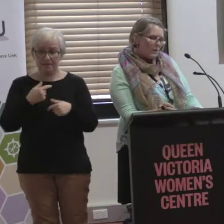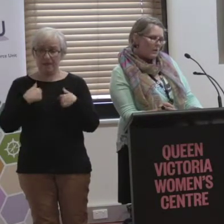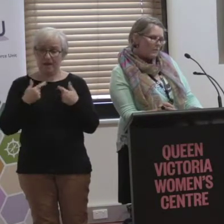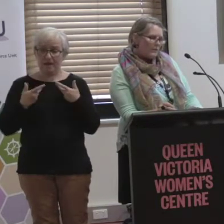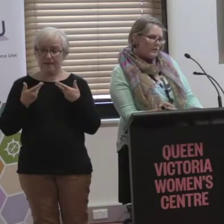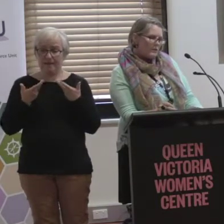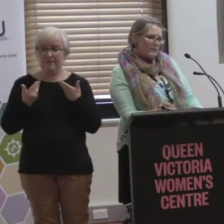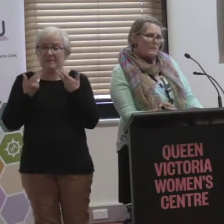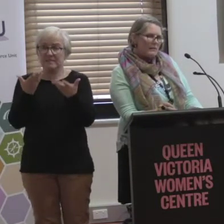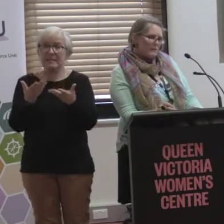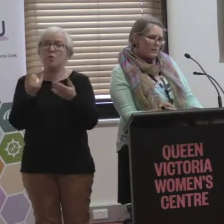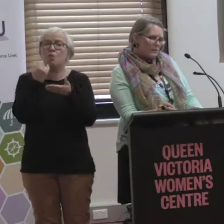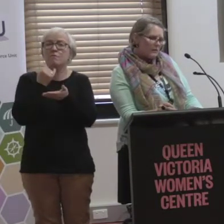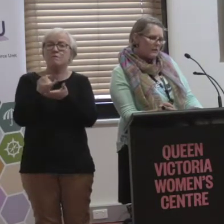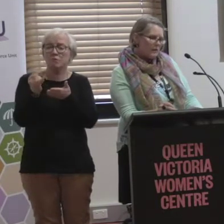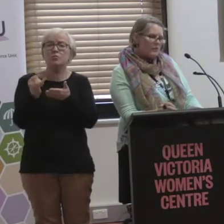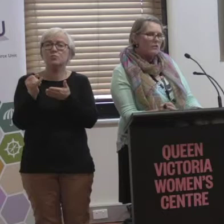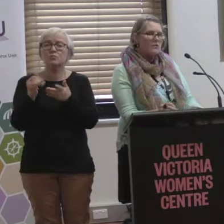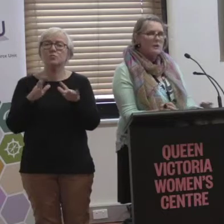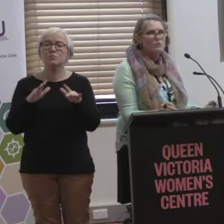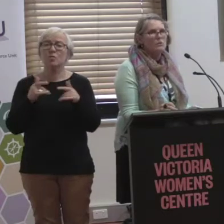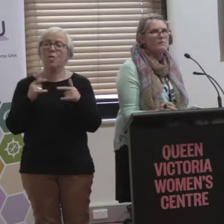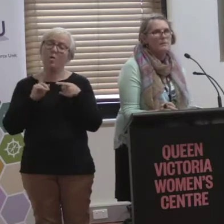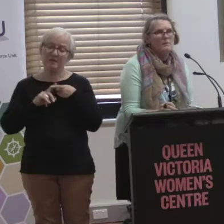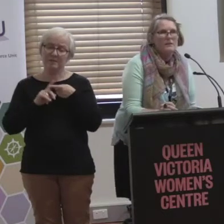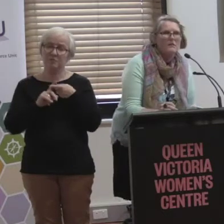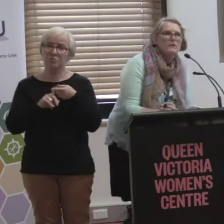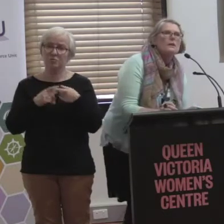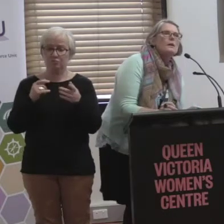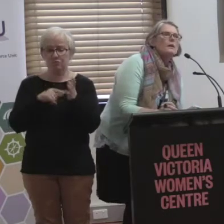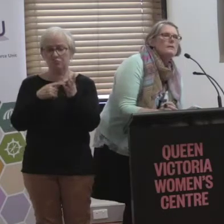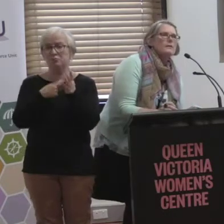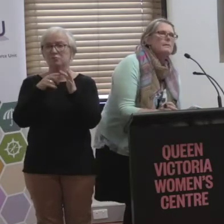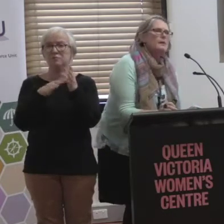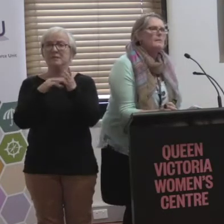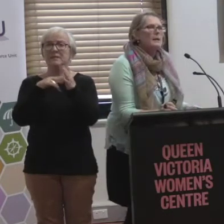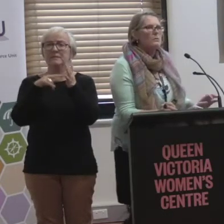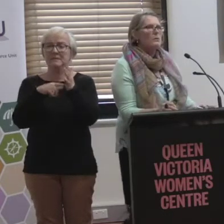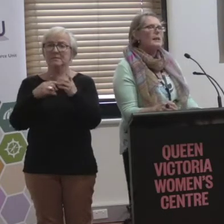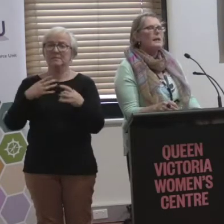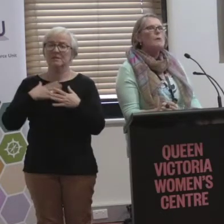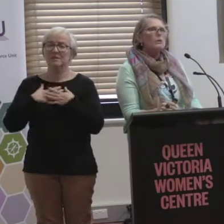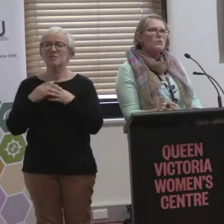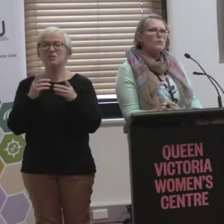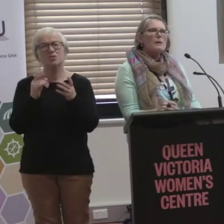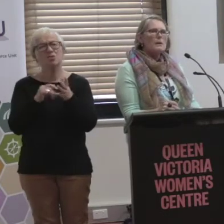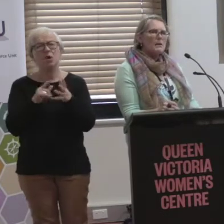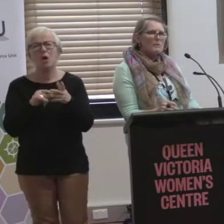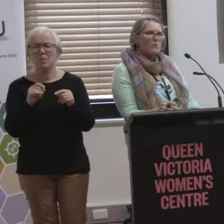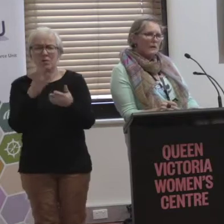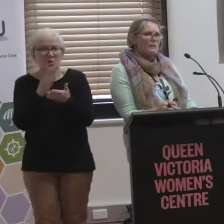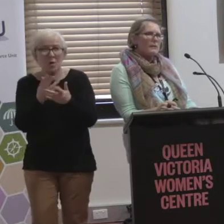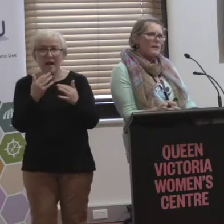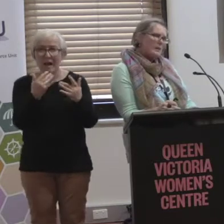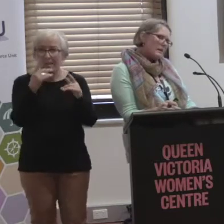to or refused the commencement or continuation of the medical treatment themselves. So it's something that people, and again, we're not sure how many